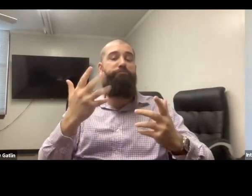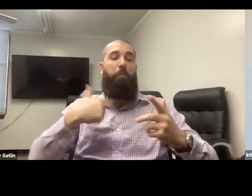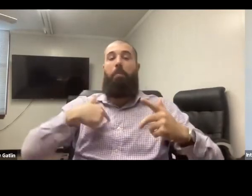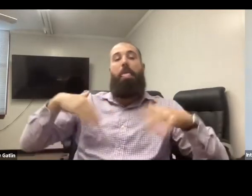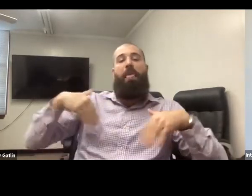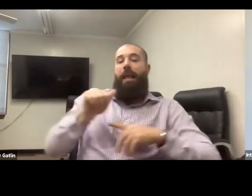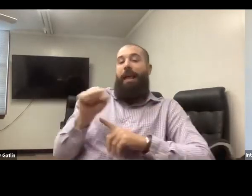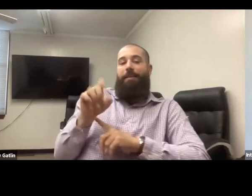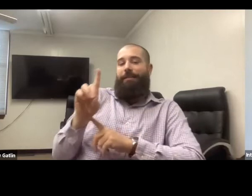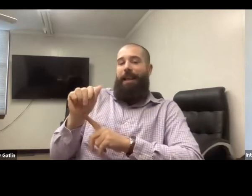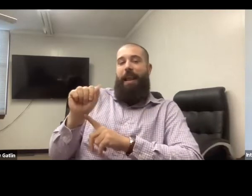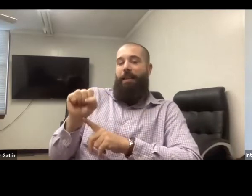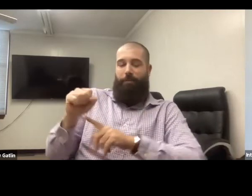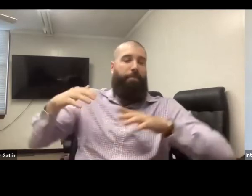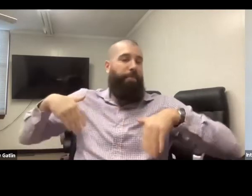IEP meetings.